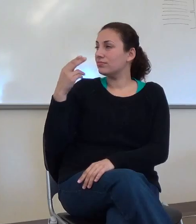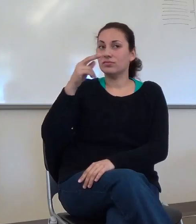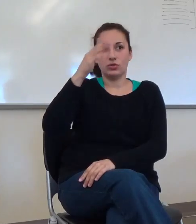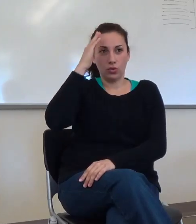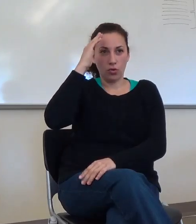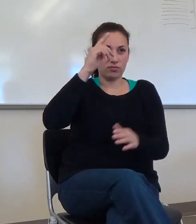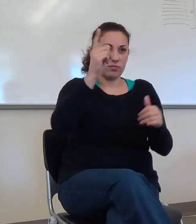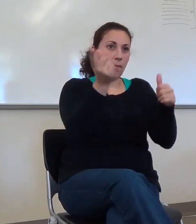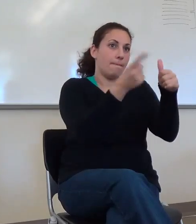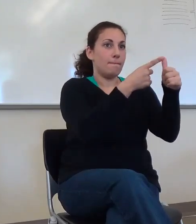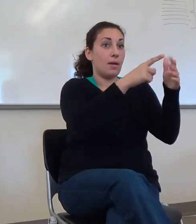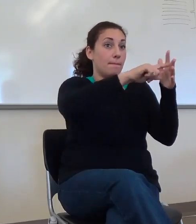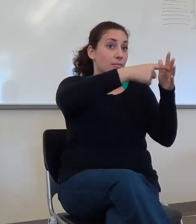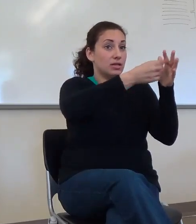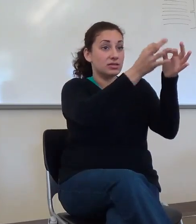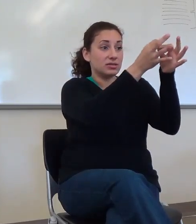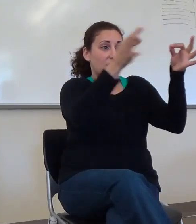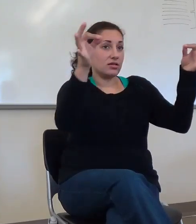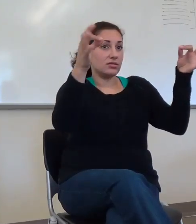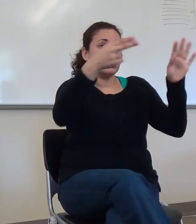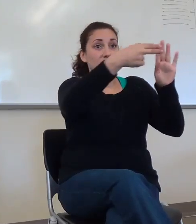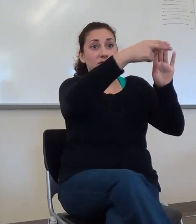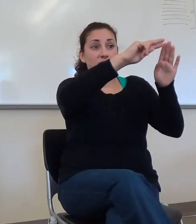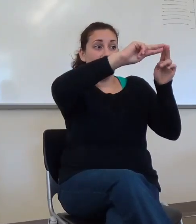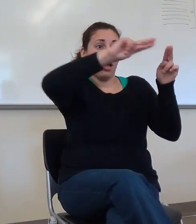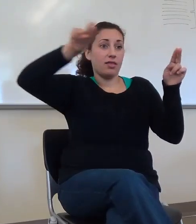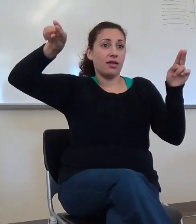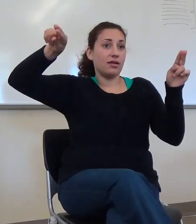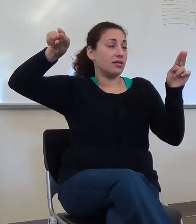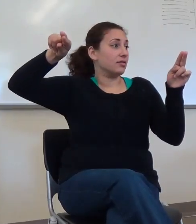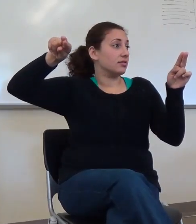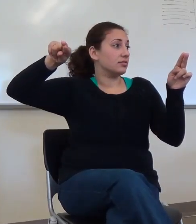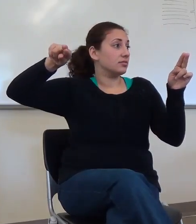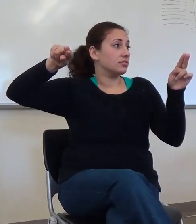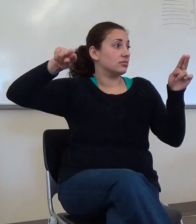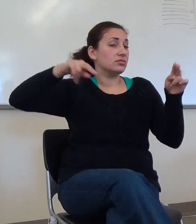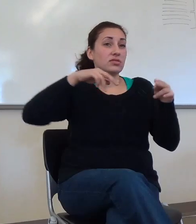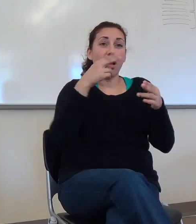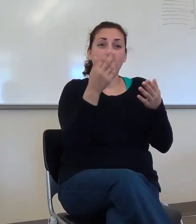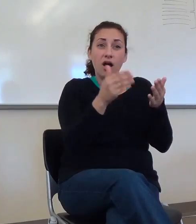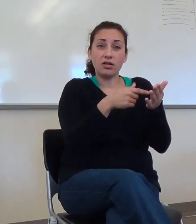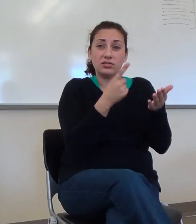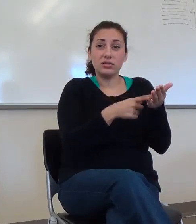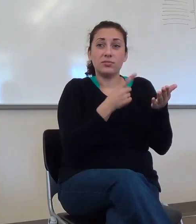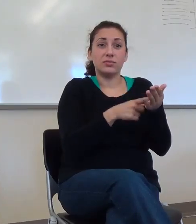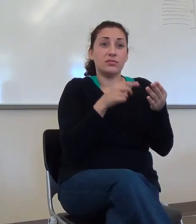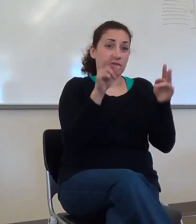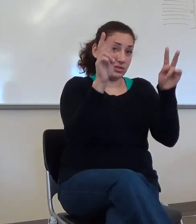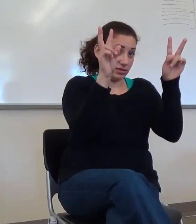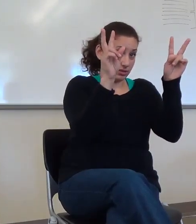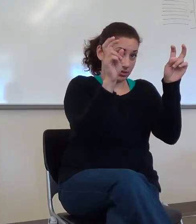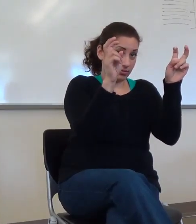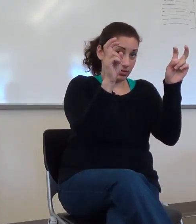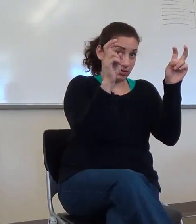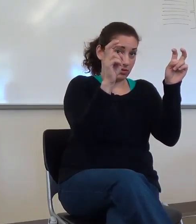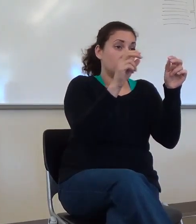first line, and as I said, very often the subject of the first line will be the topic, but